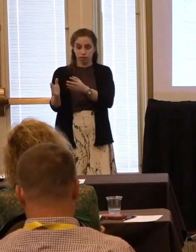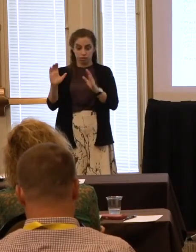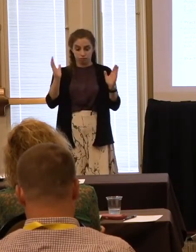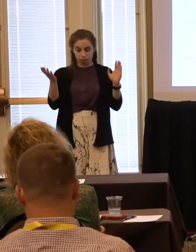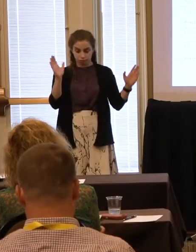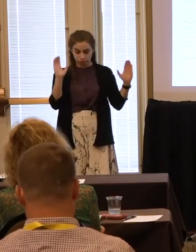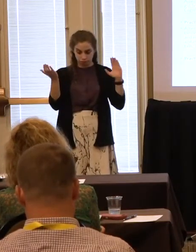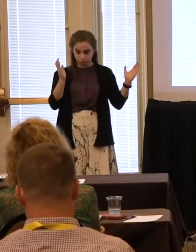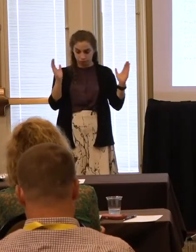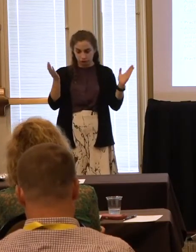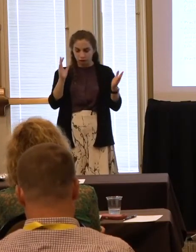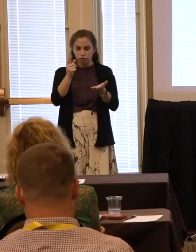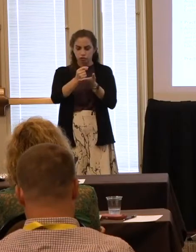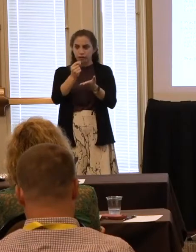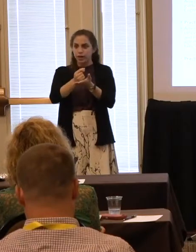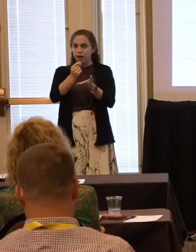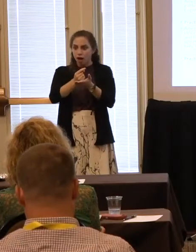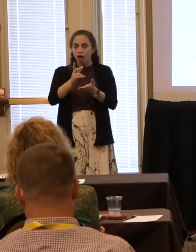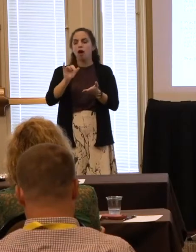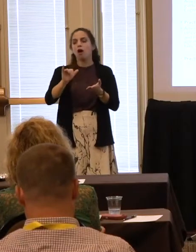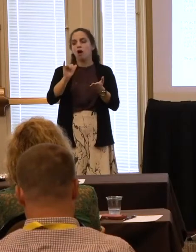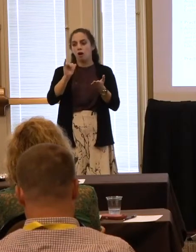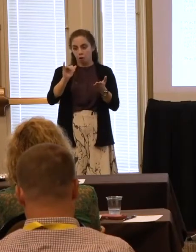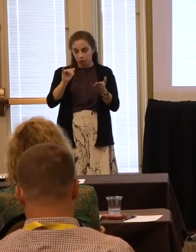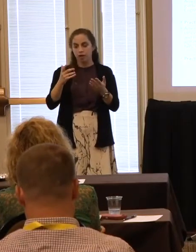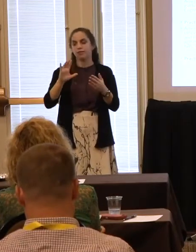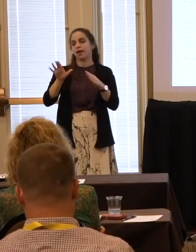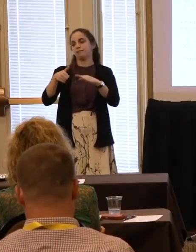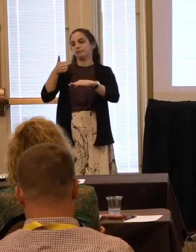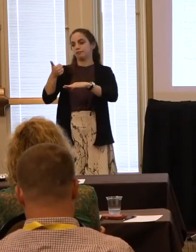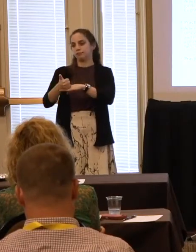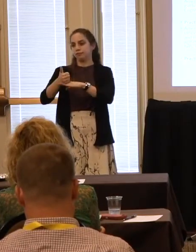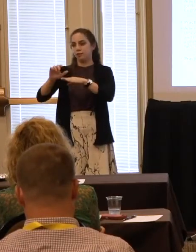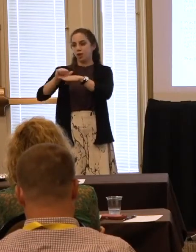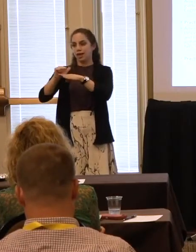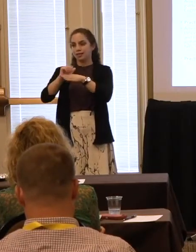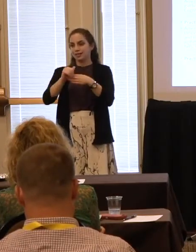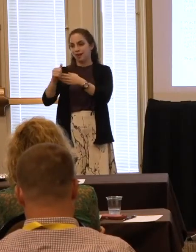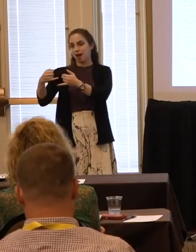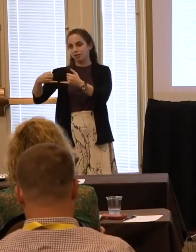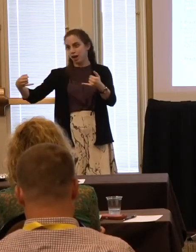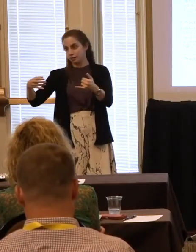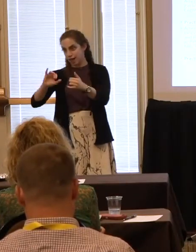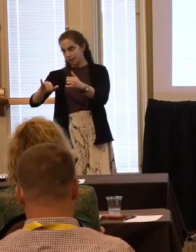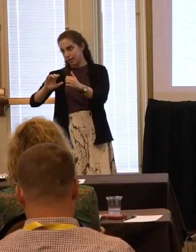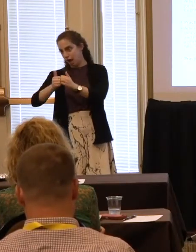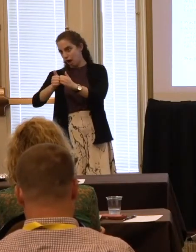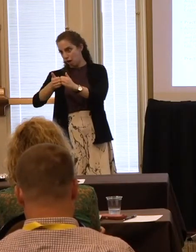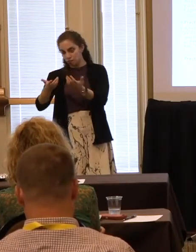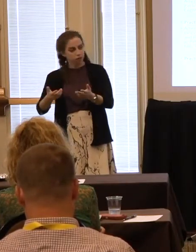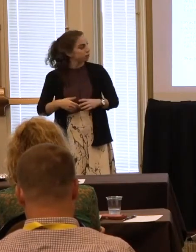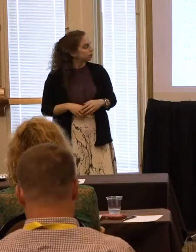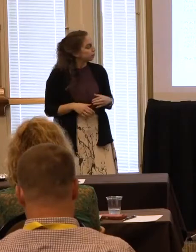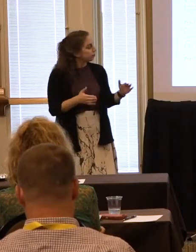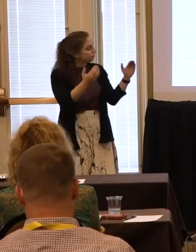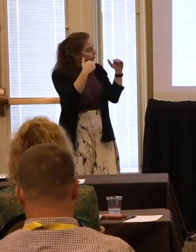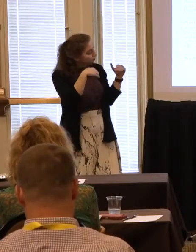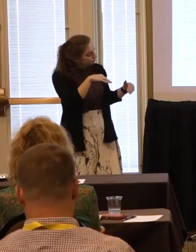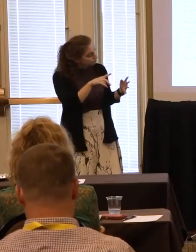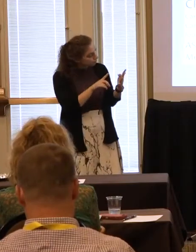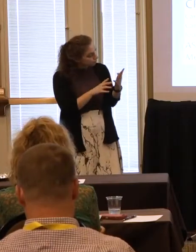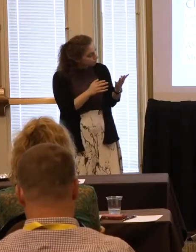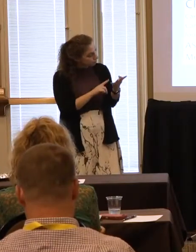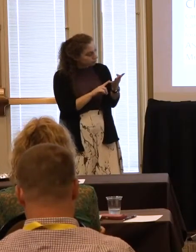different directions, then it gets adopted into a practice guidelines. So that's how we do it. And the last one is the opiate use disorder